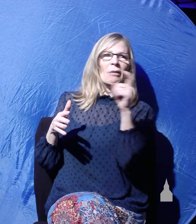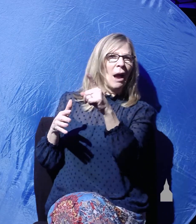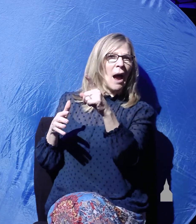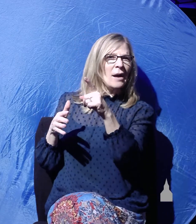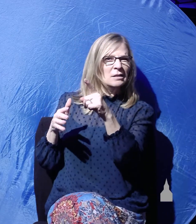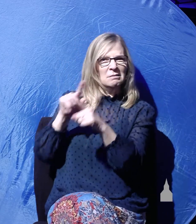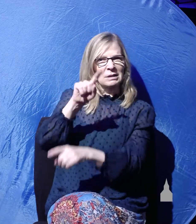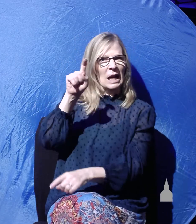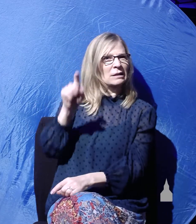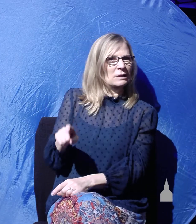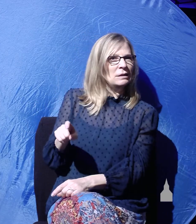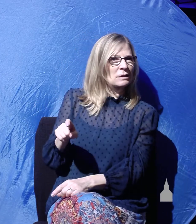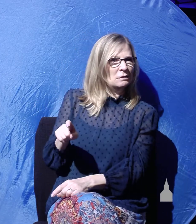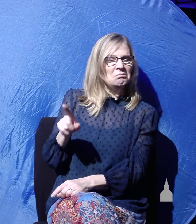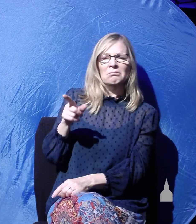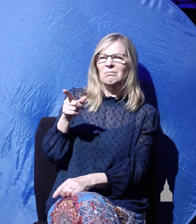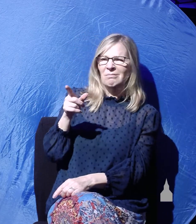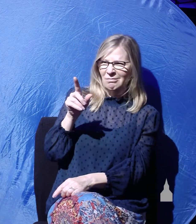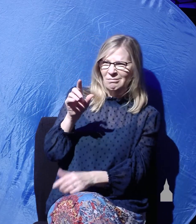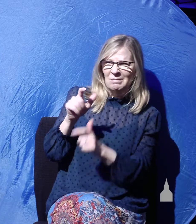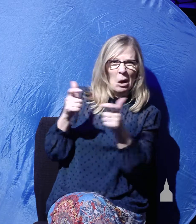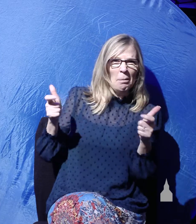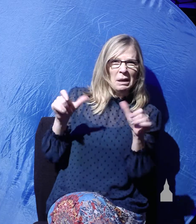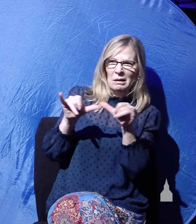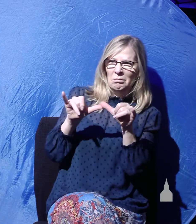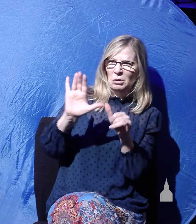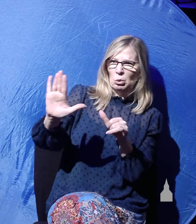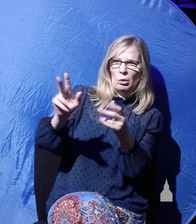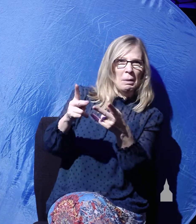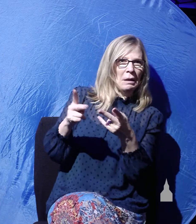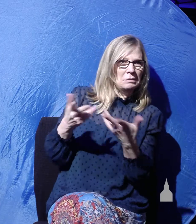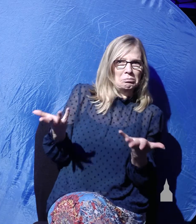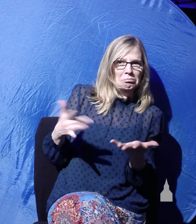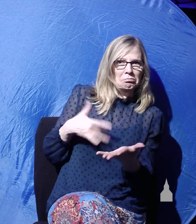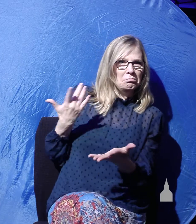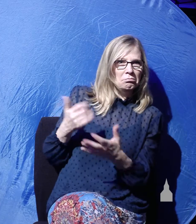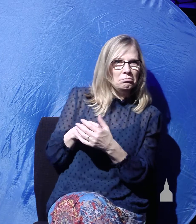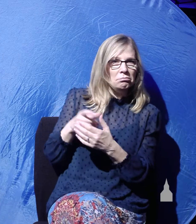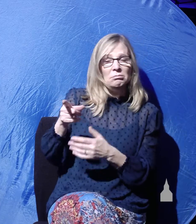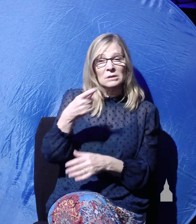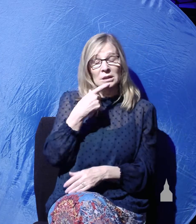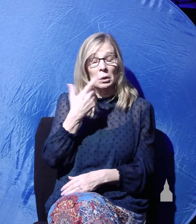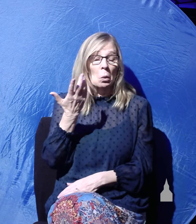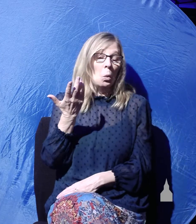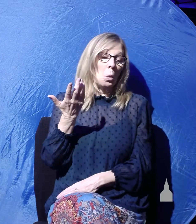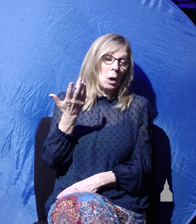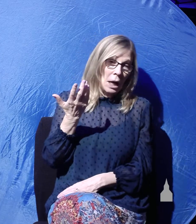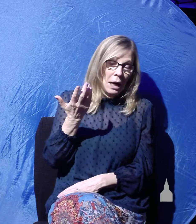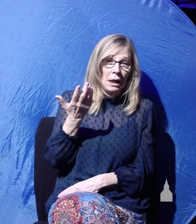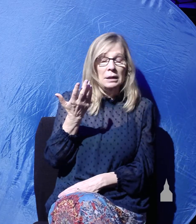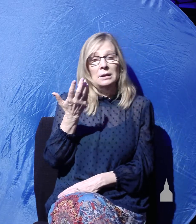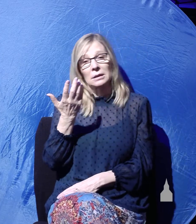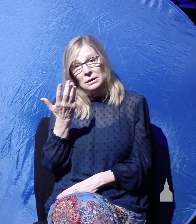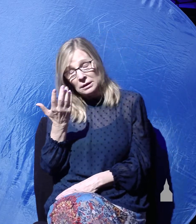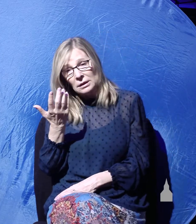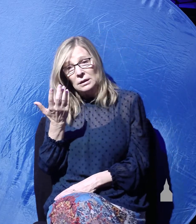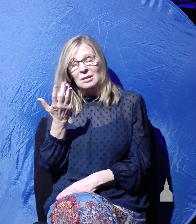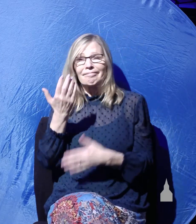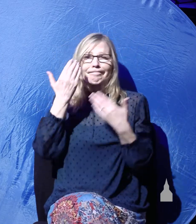rancher, the German asked, and how big is your place? Well, the Texas rancher said, I don't know how to